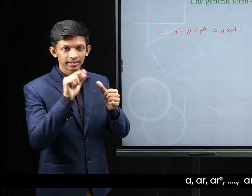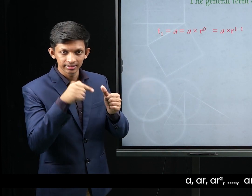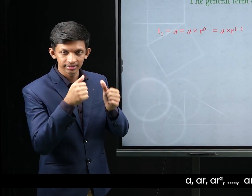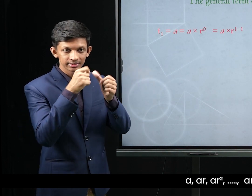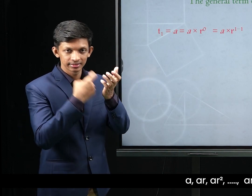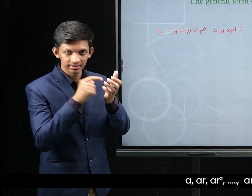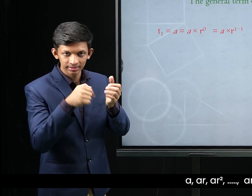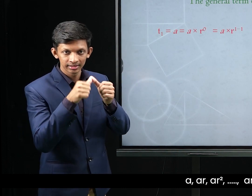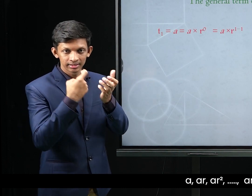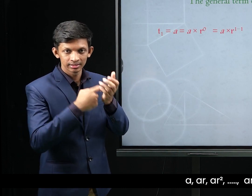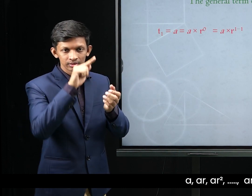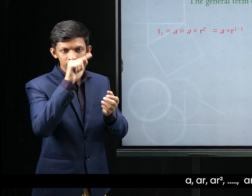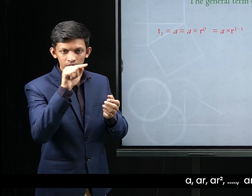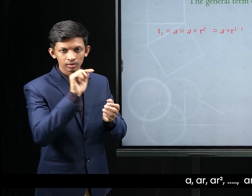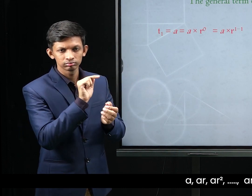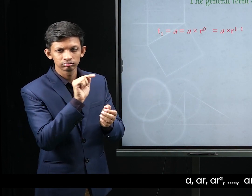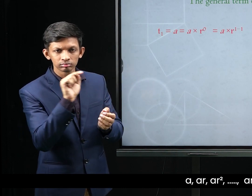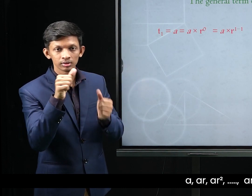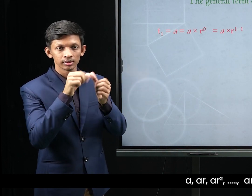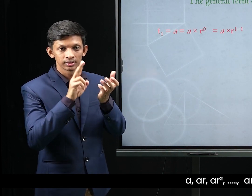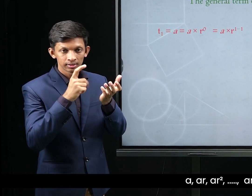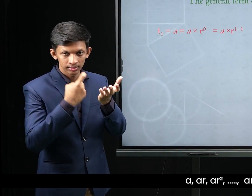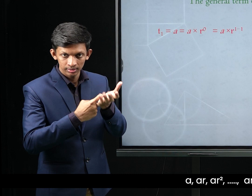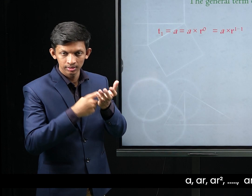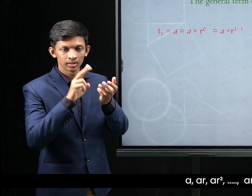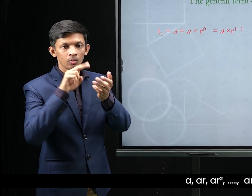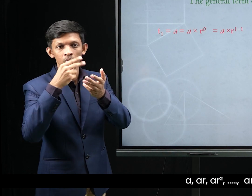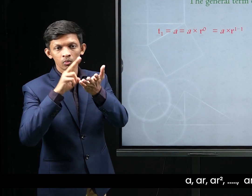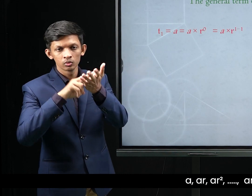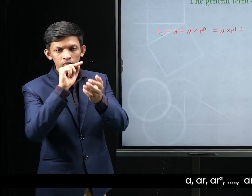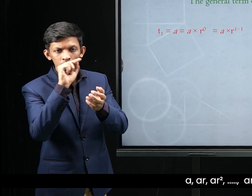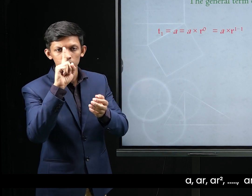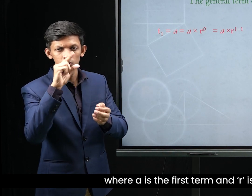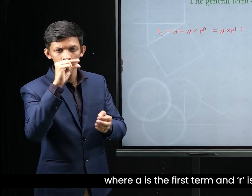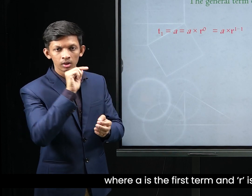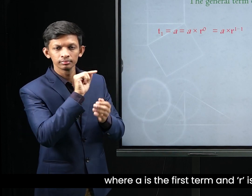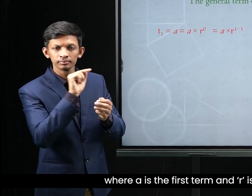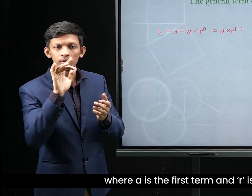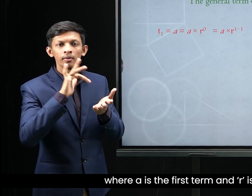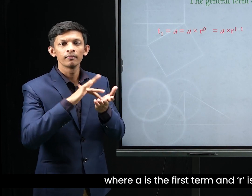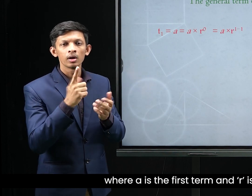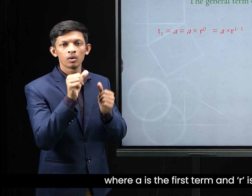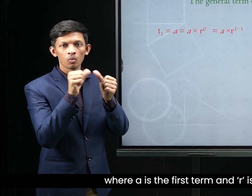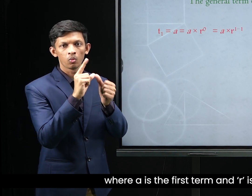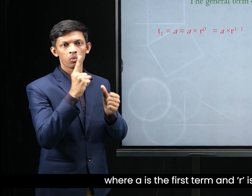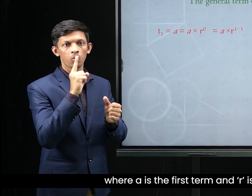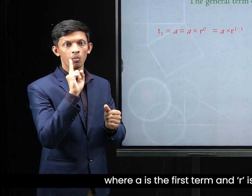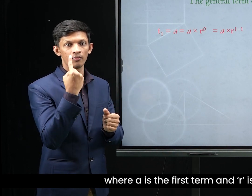A, AR, AR square, so on, AR power n minus 1, where A is the first term and R is the